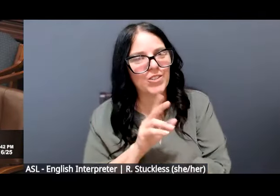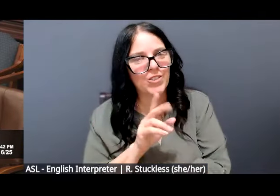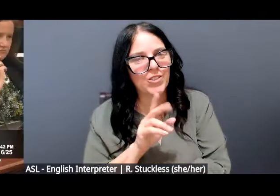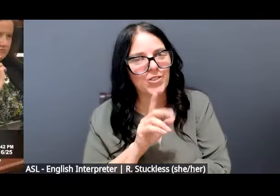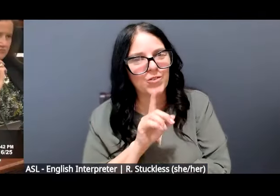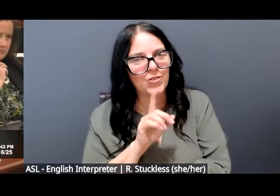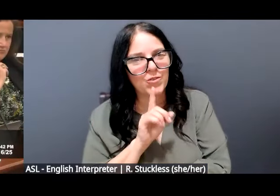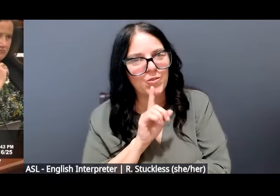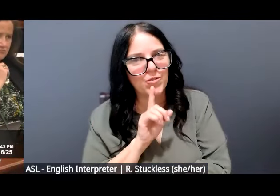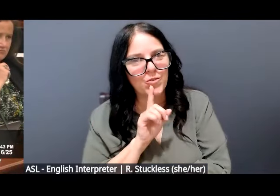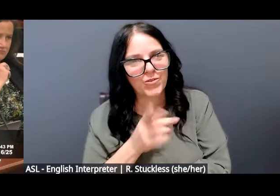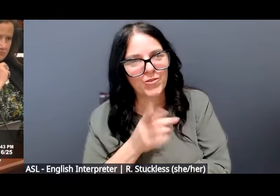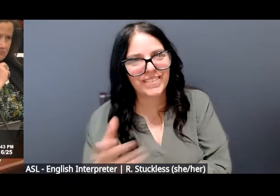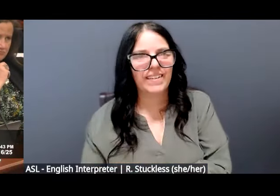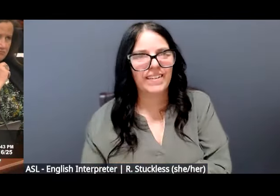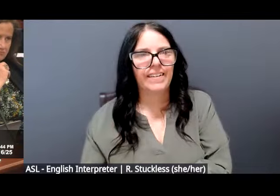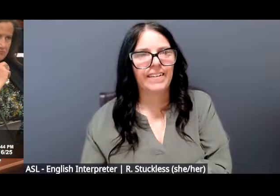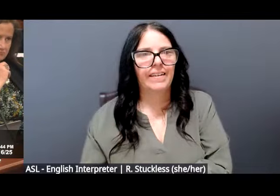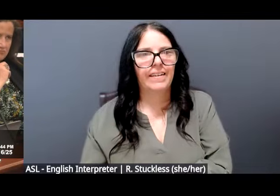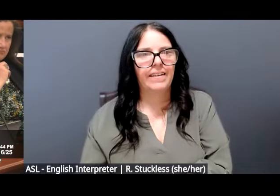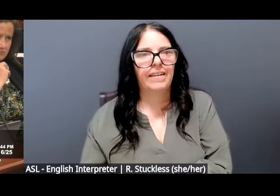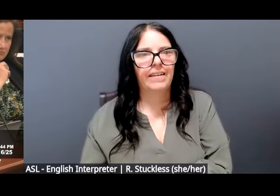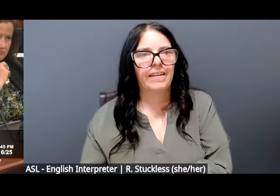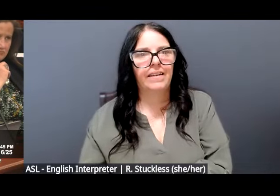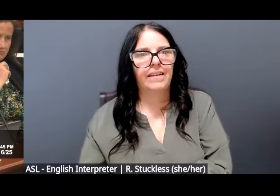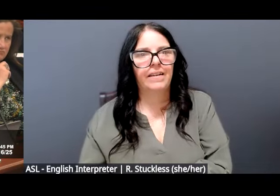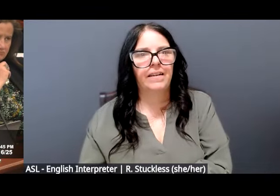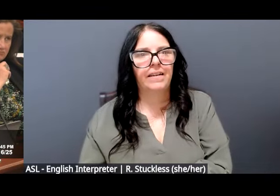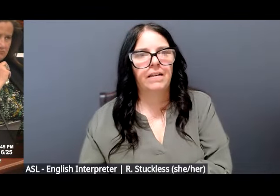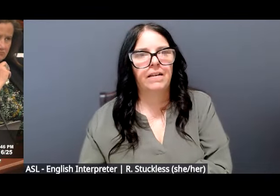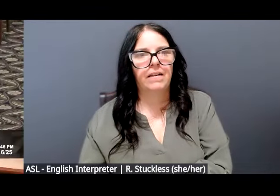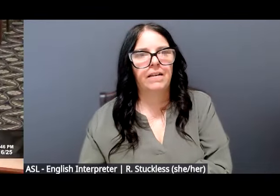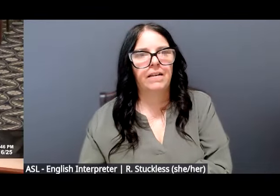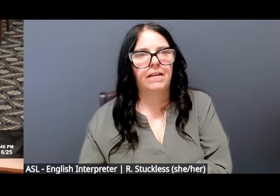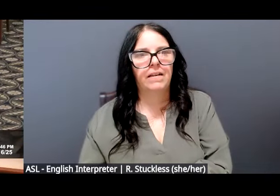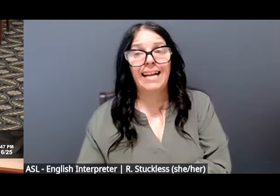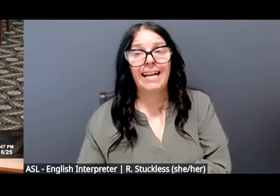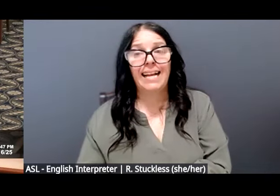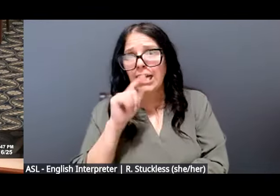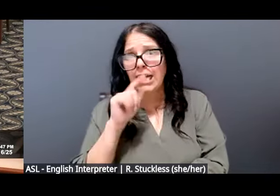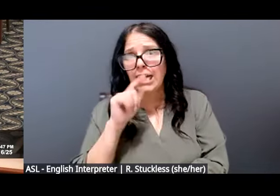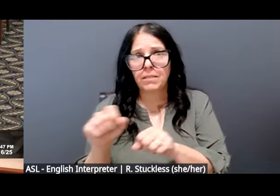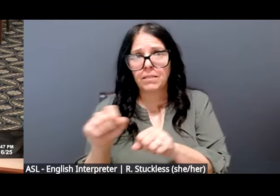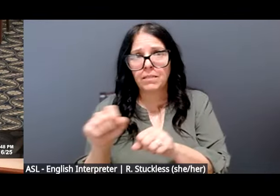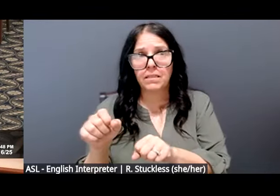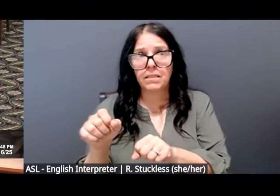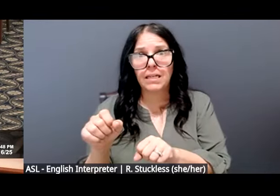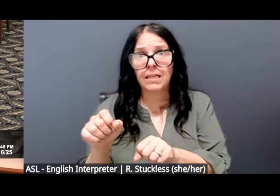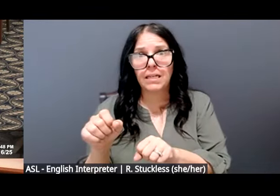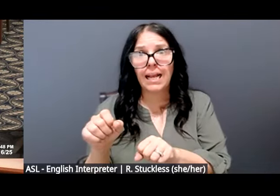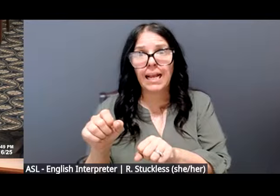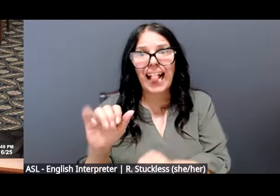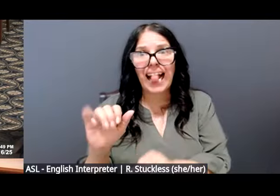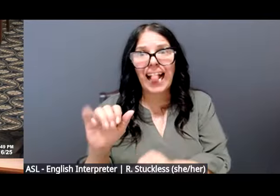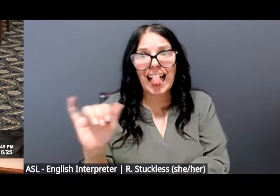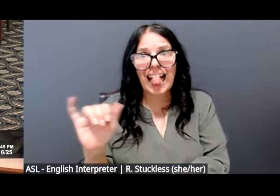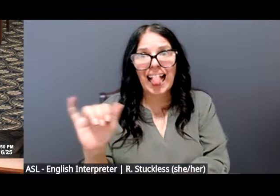likelihood. I would agree with that. Yes. Yeah. Based off of the proponent's own